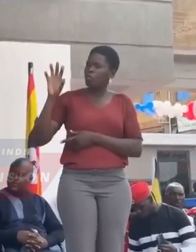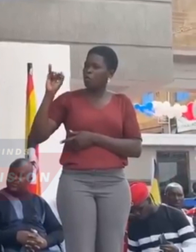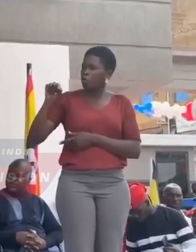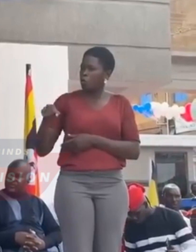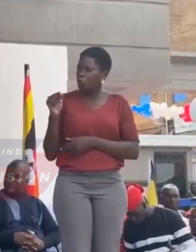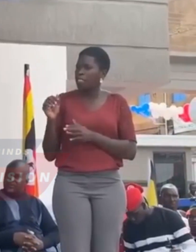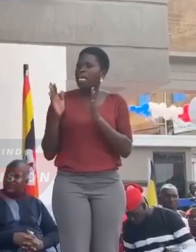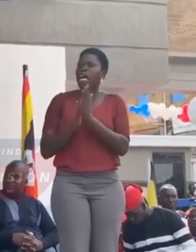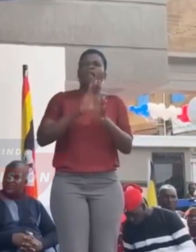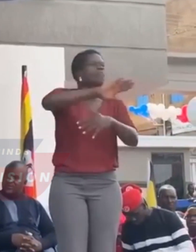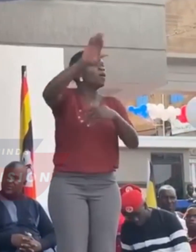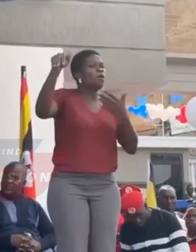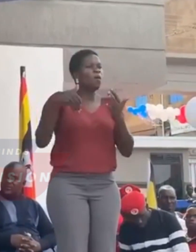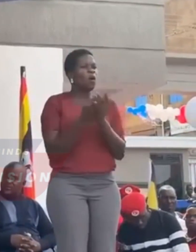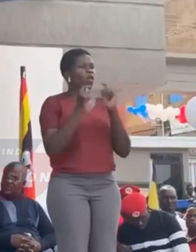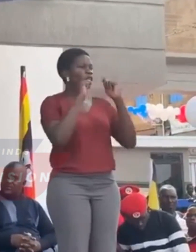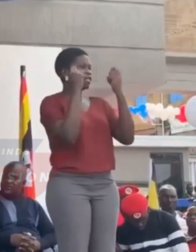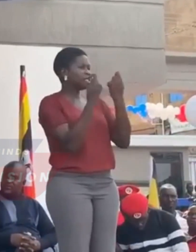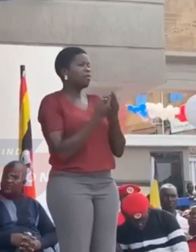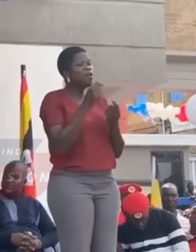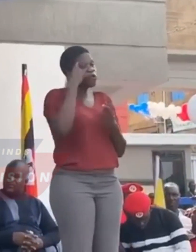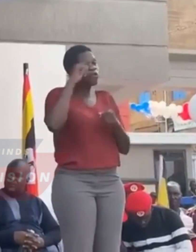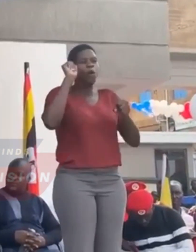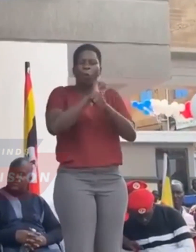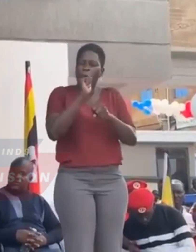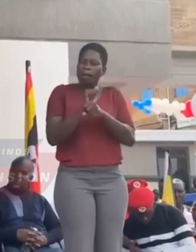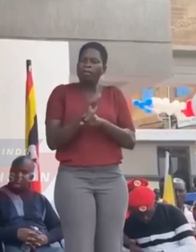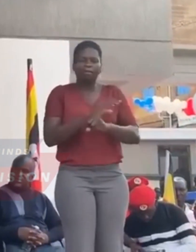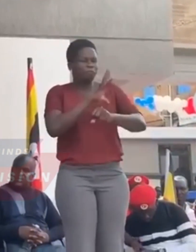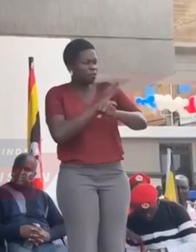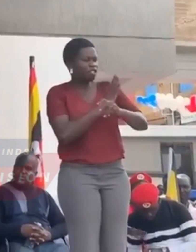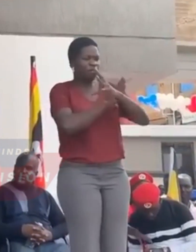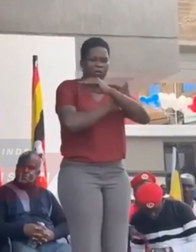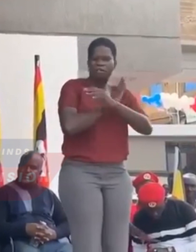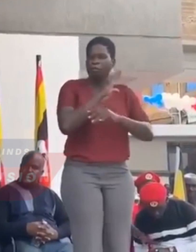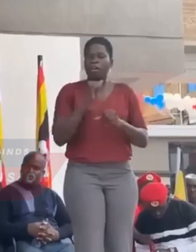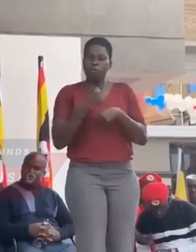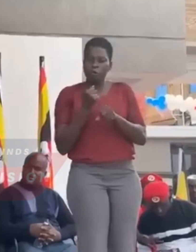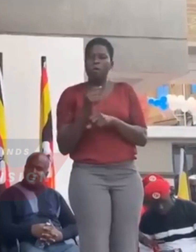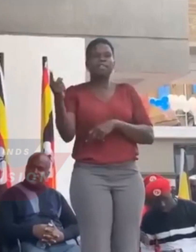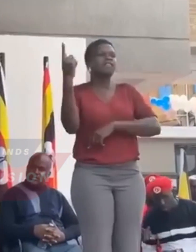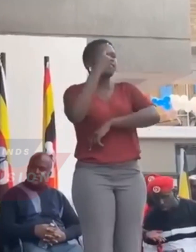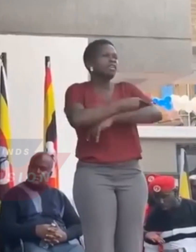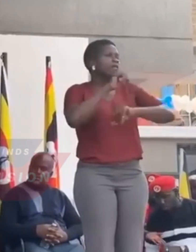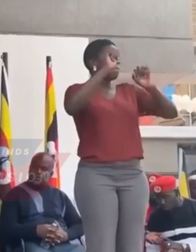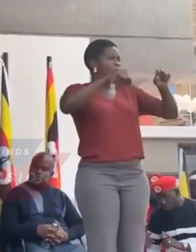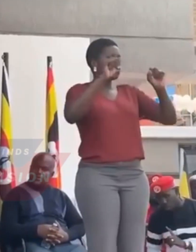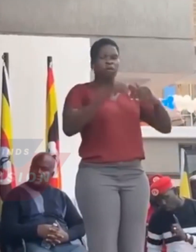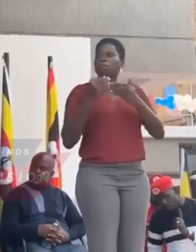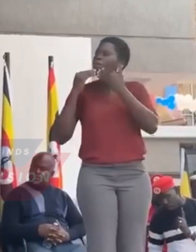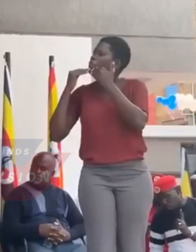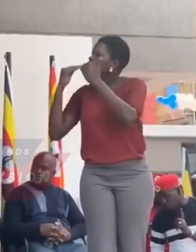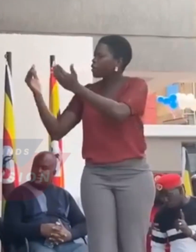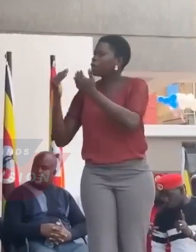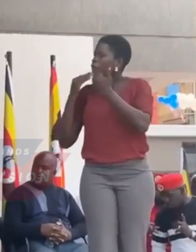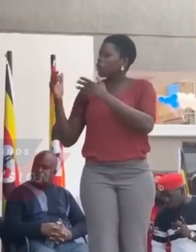Lewis Lubongoya, and the entire team for working under pressure to make this day possible. Thank you very